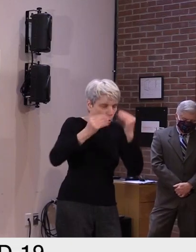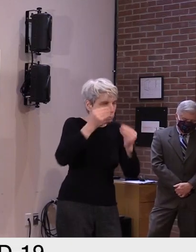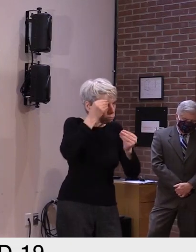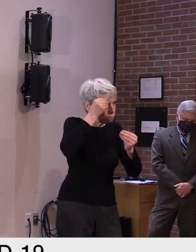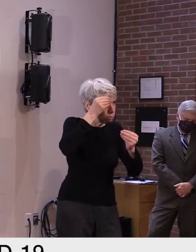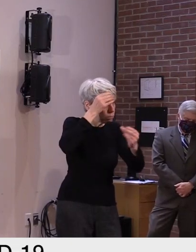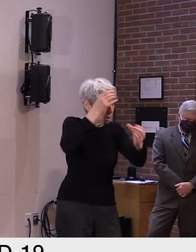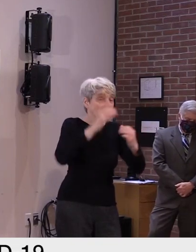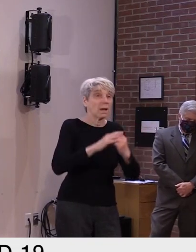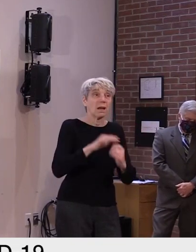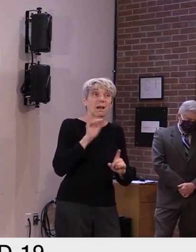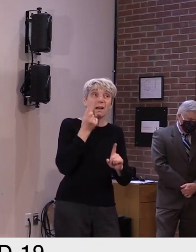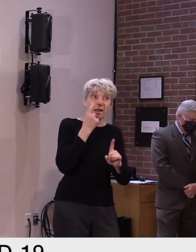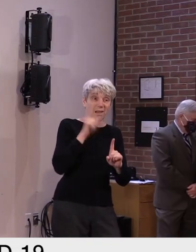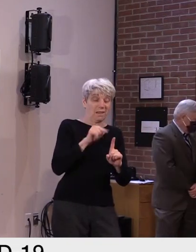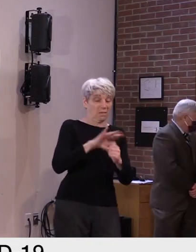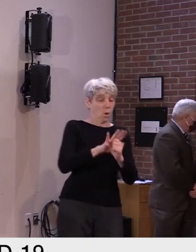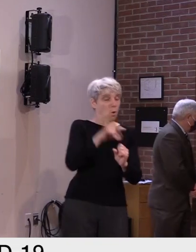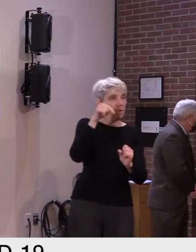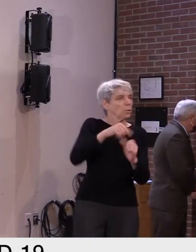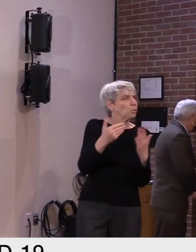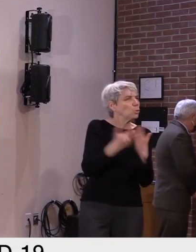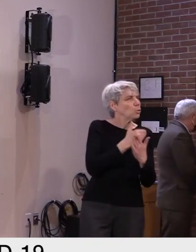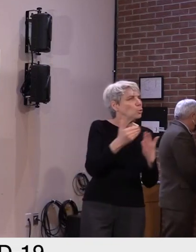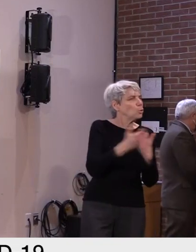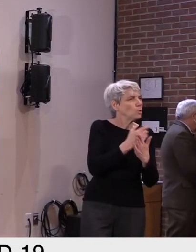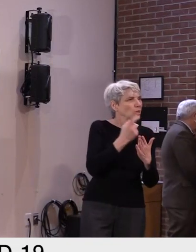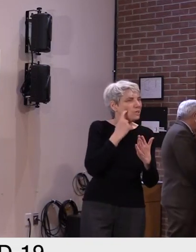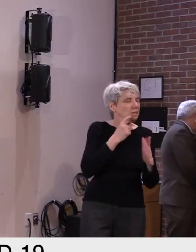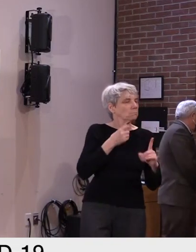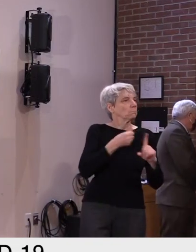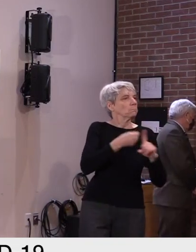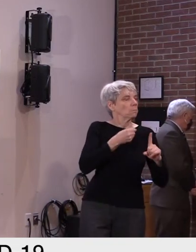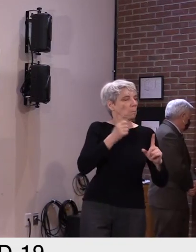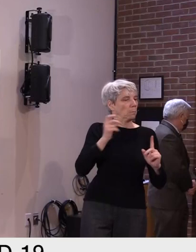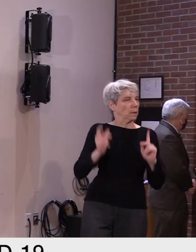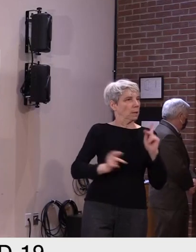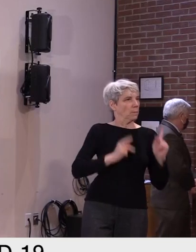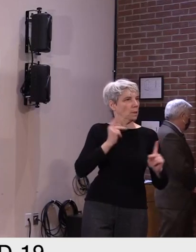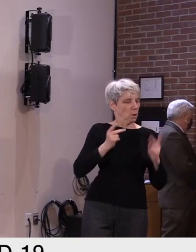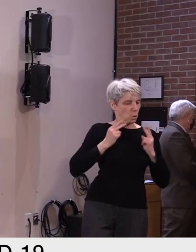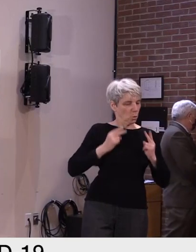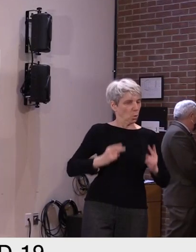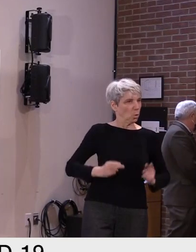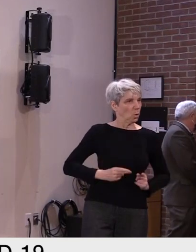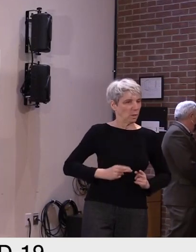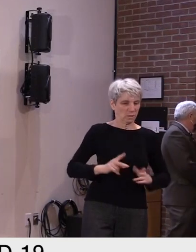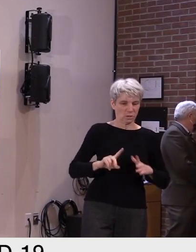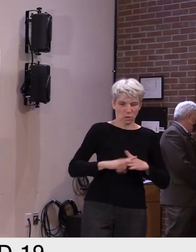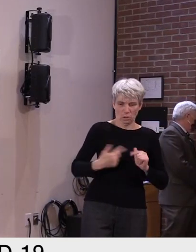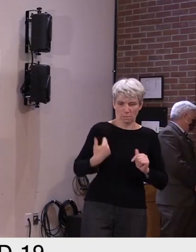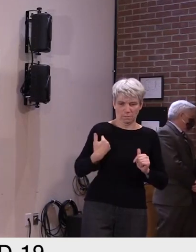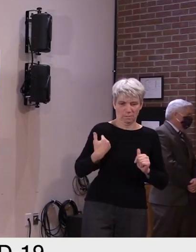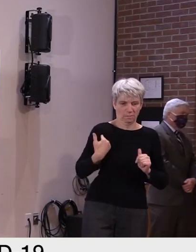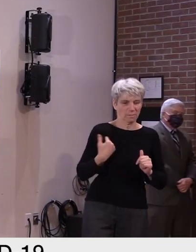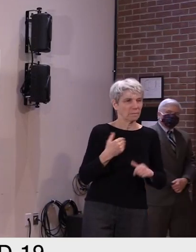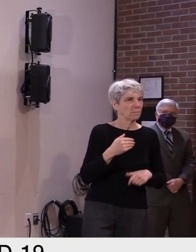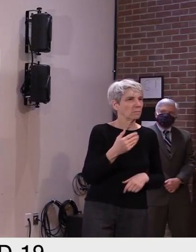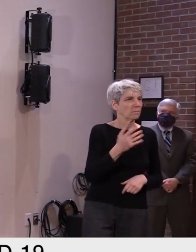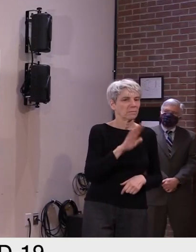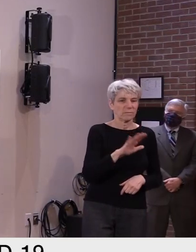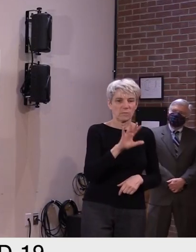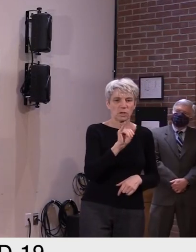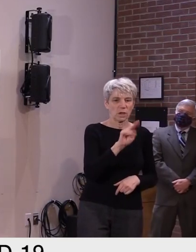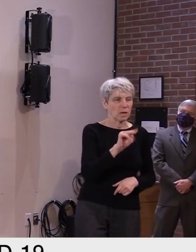humans, is very good at finding ways to spread, and we're starting to learn that it may pose more of a risk to young people than first